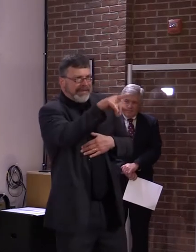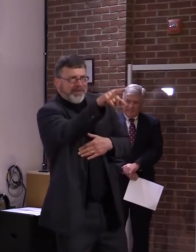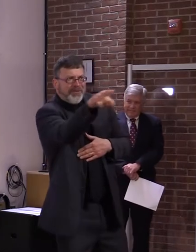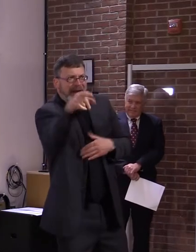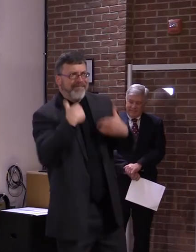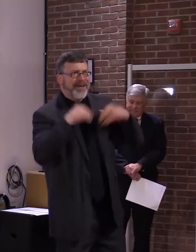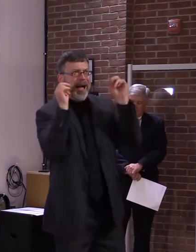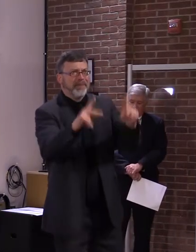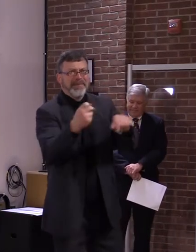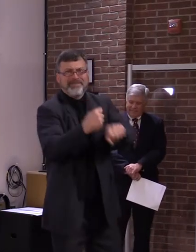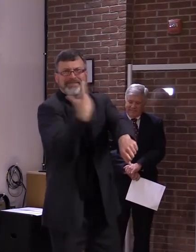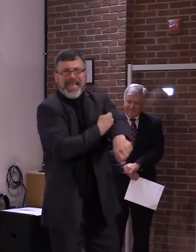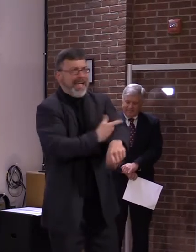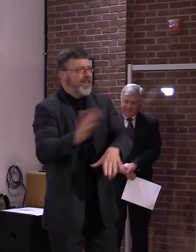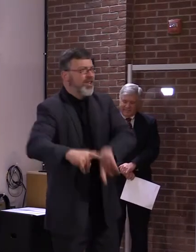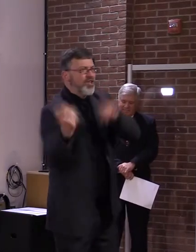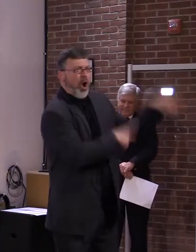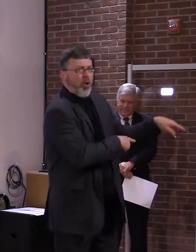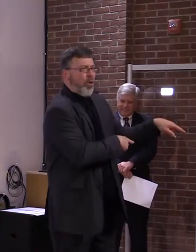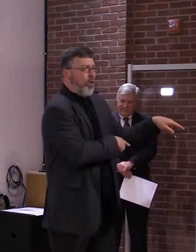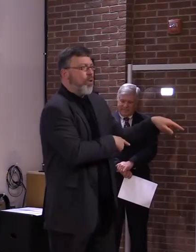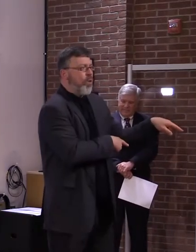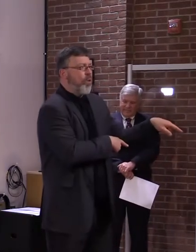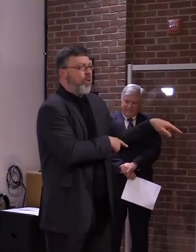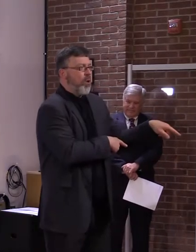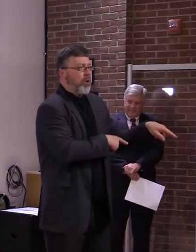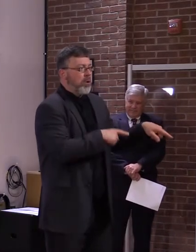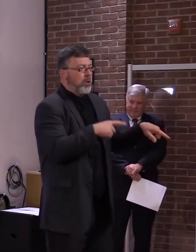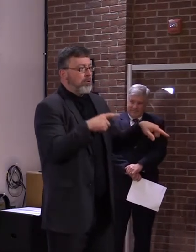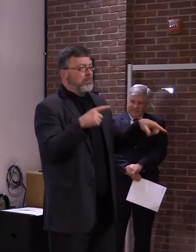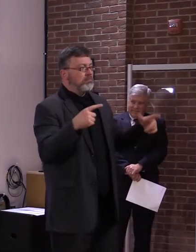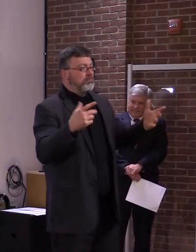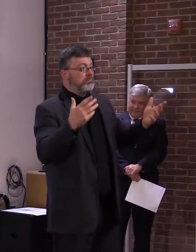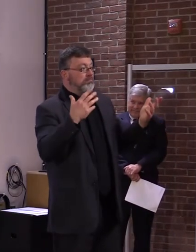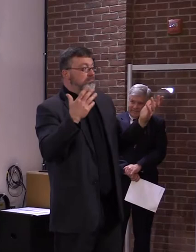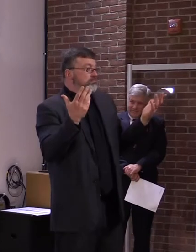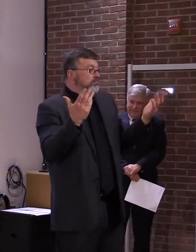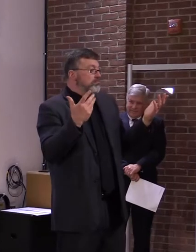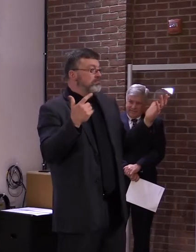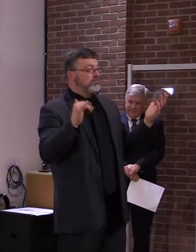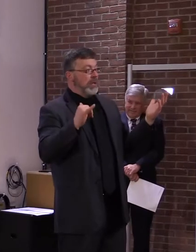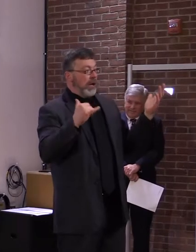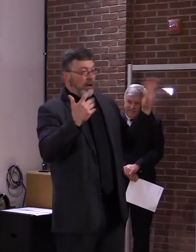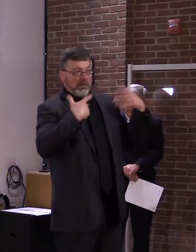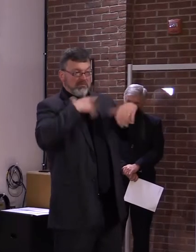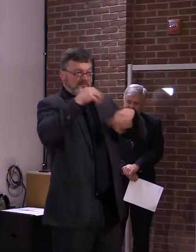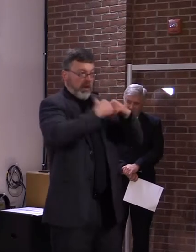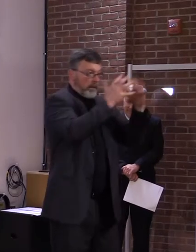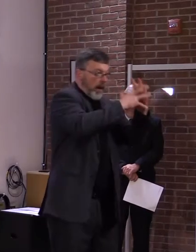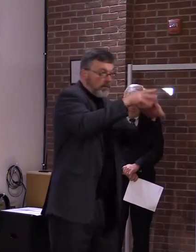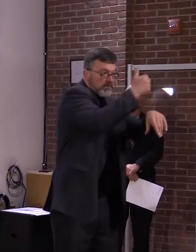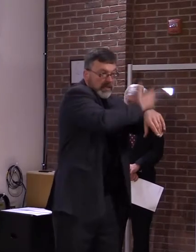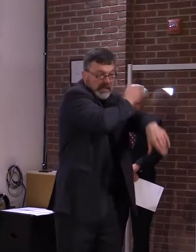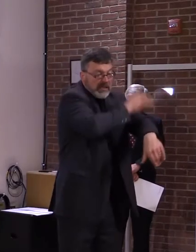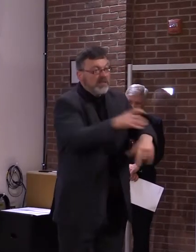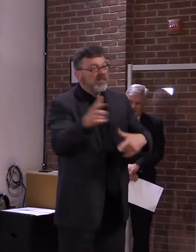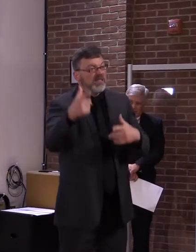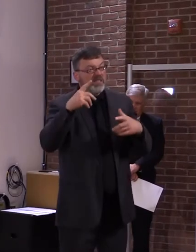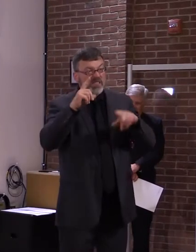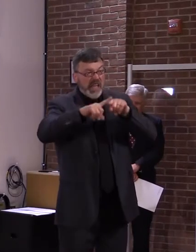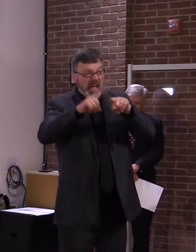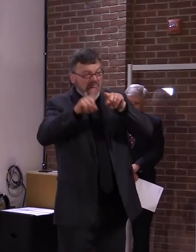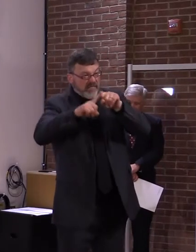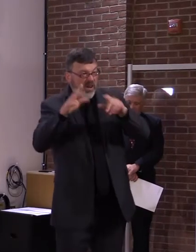of the employers who are out there that have employees who would like to be vaccinated, reach out to us so that we